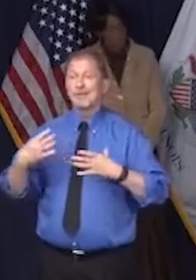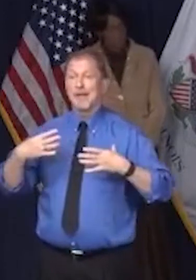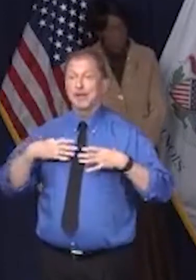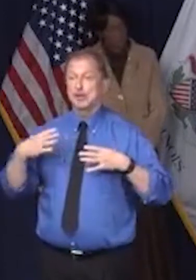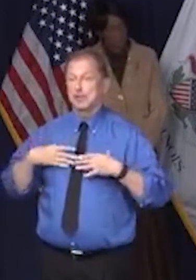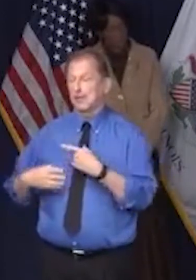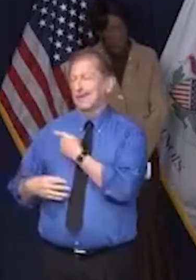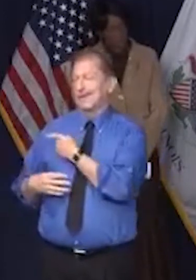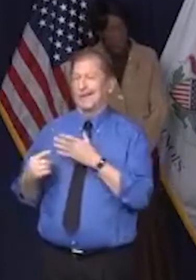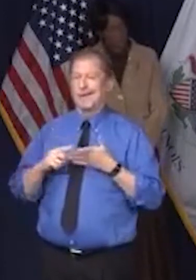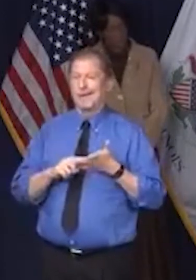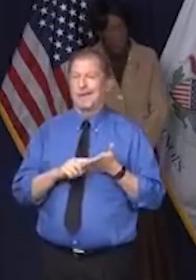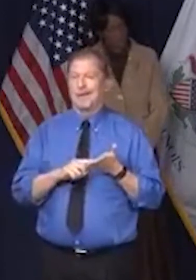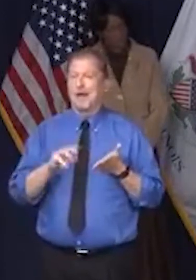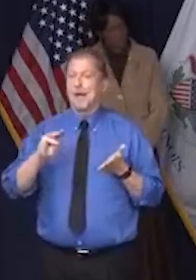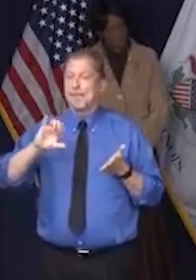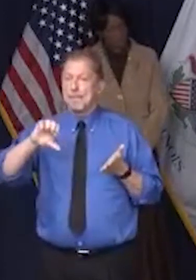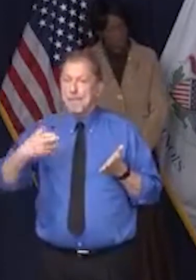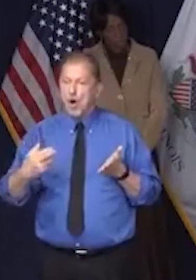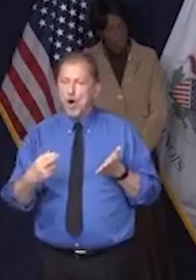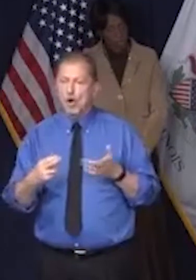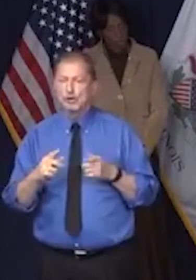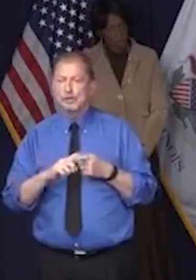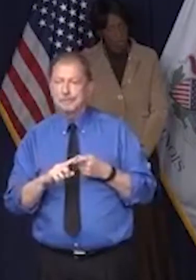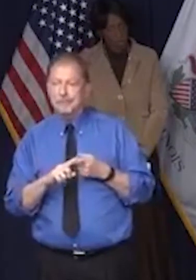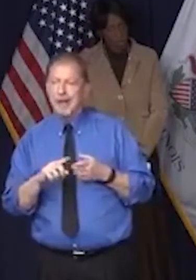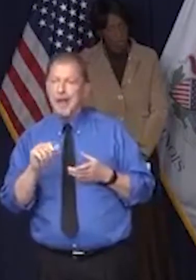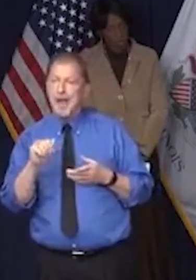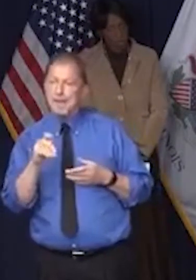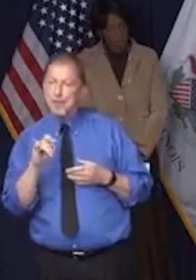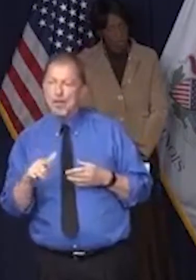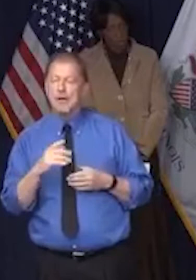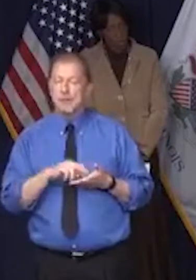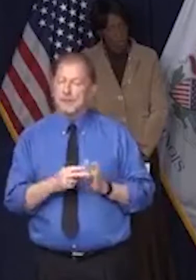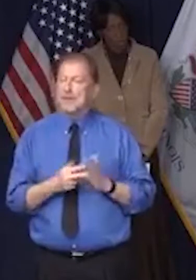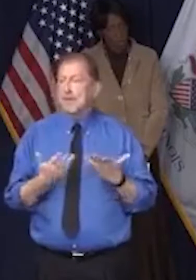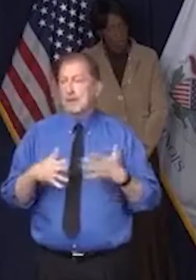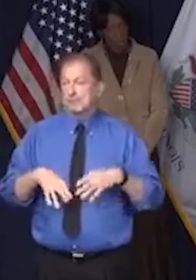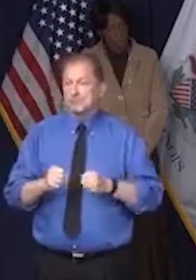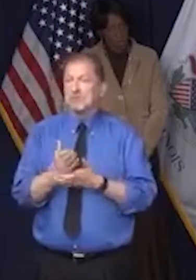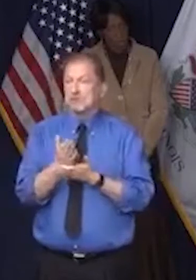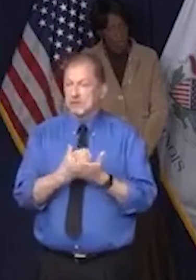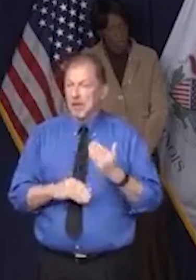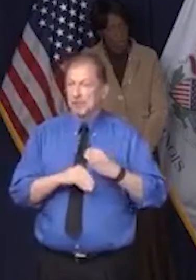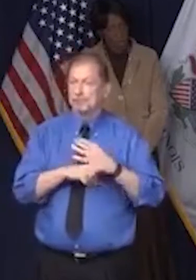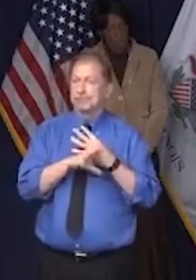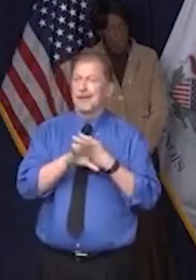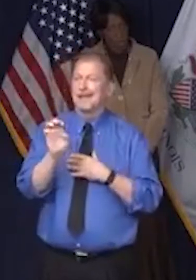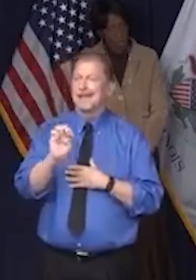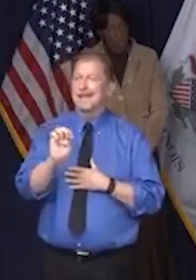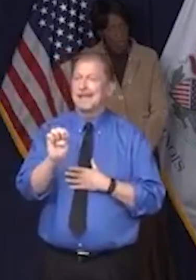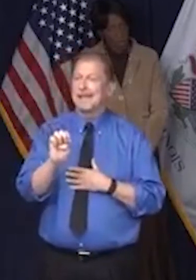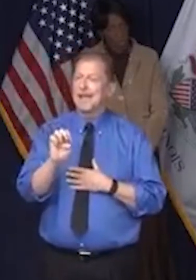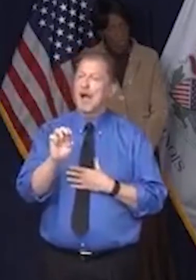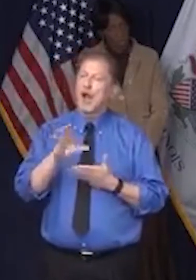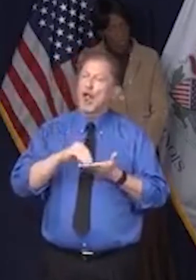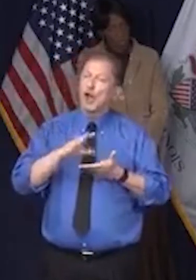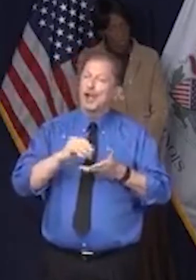April. So they've been a couple weeks at least into e-learning. They may have even started it before their spring break.